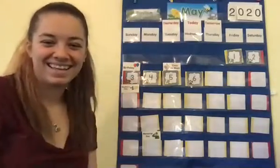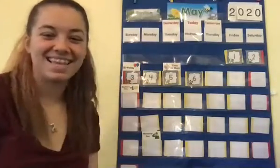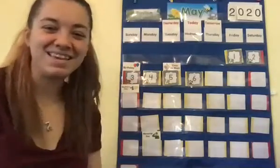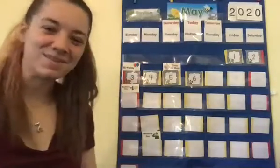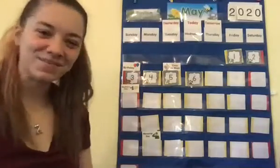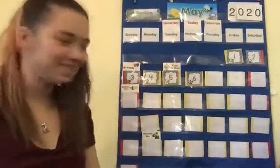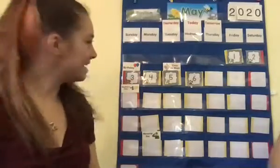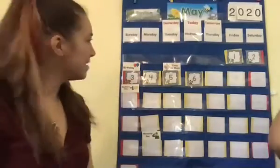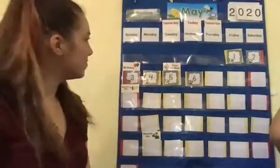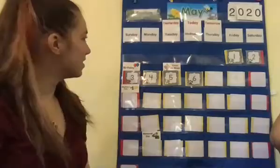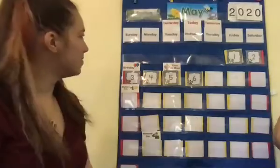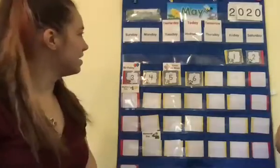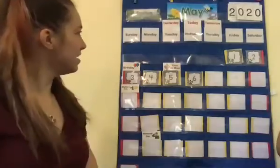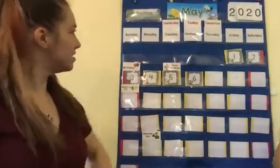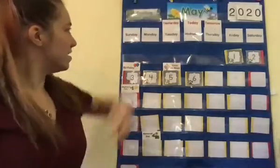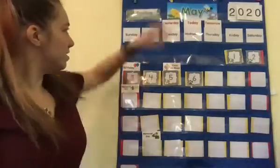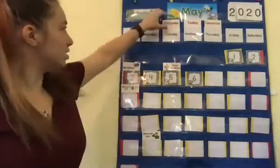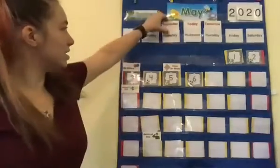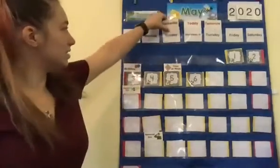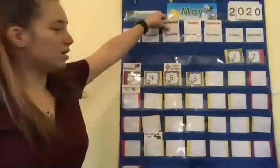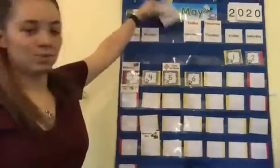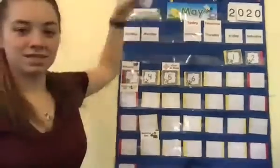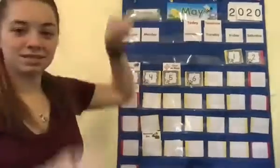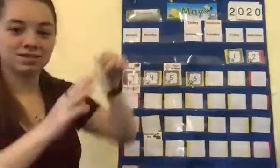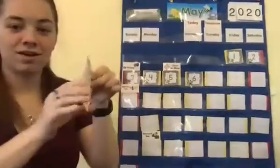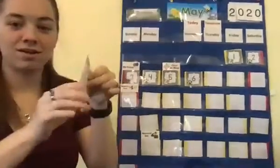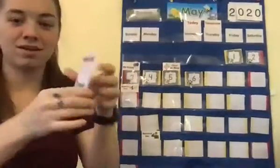Thank you for singing with me. So let's start with this card here.